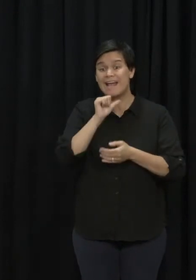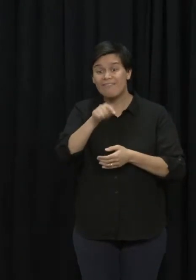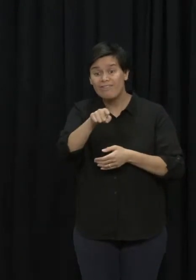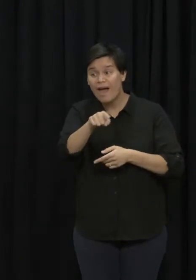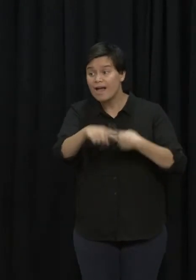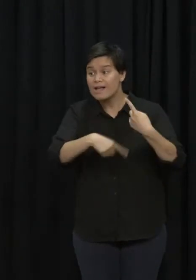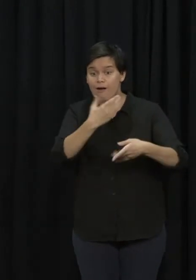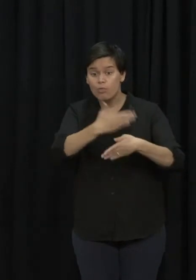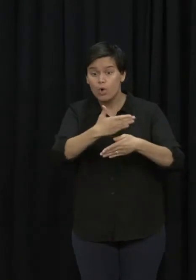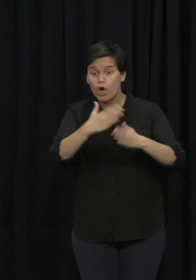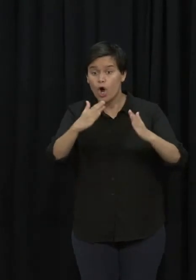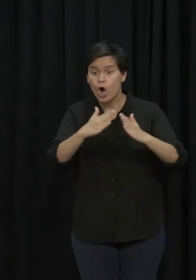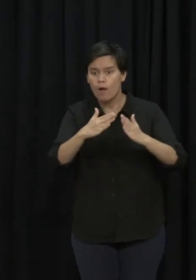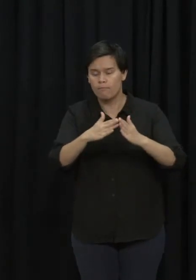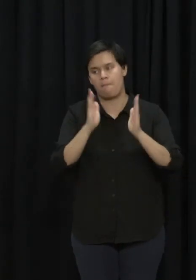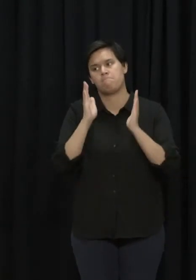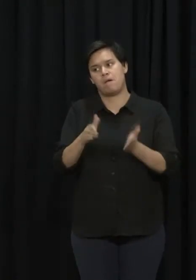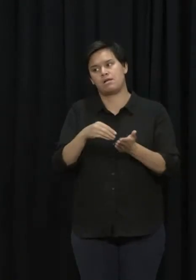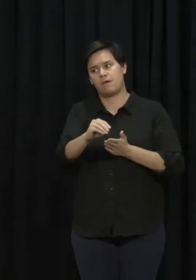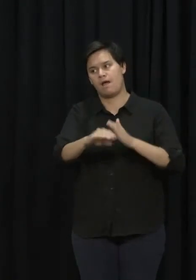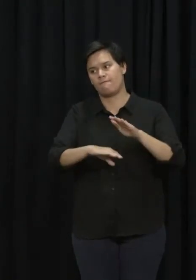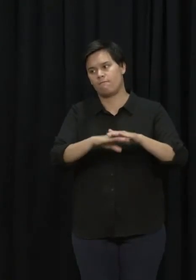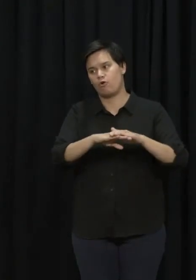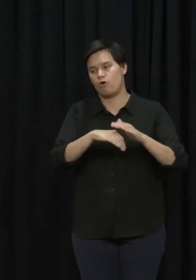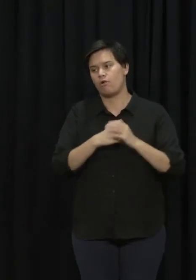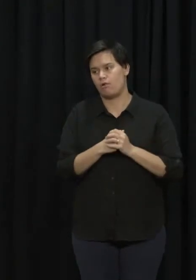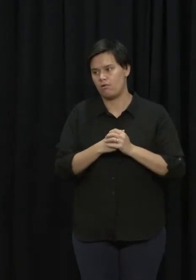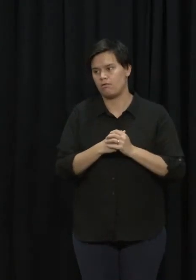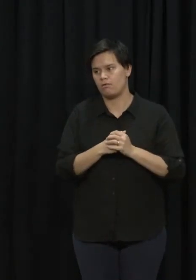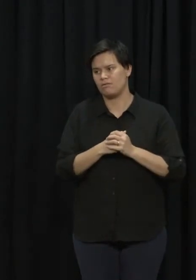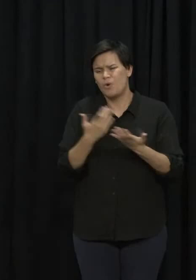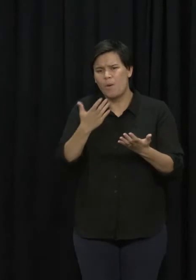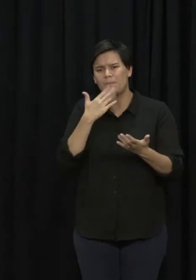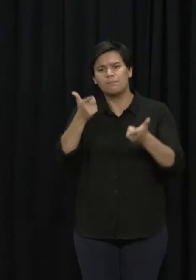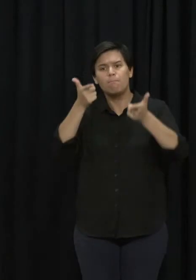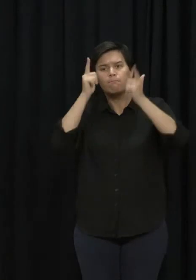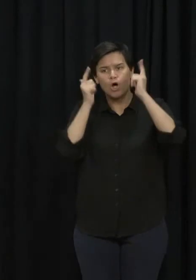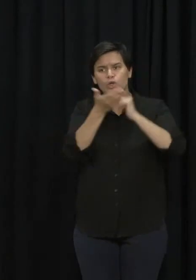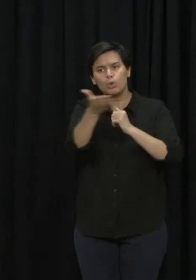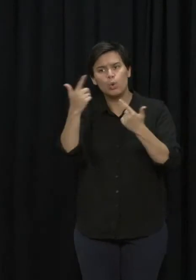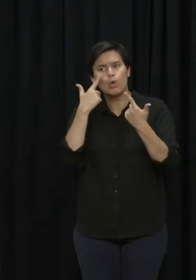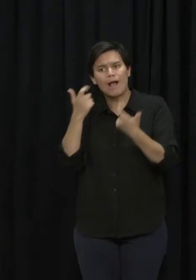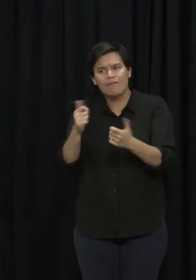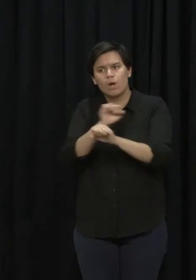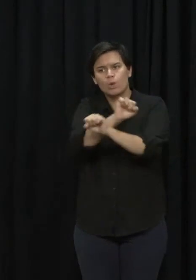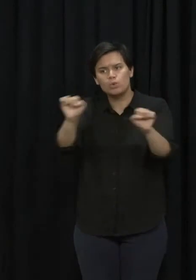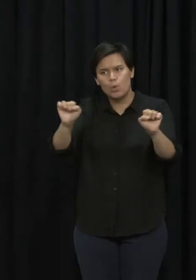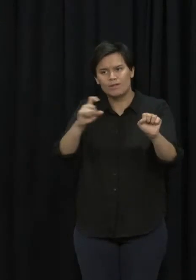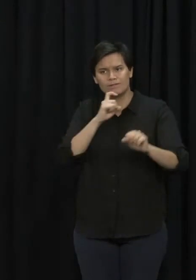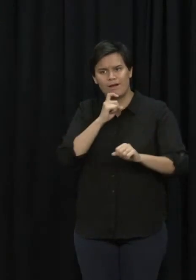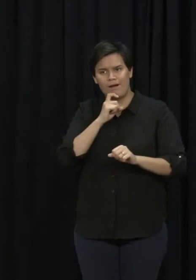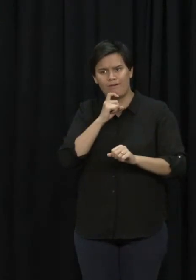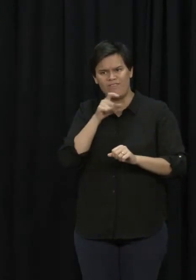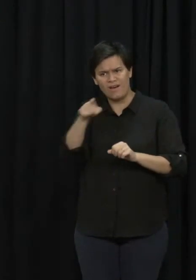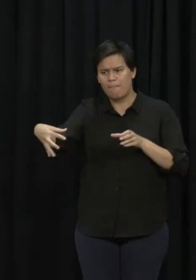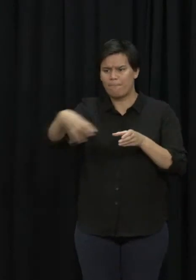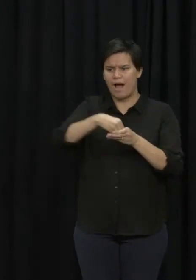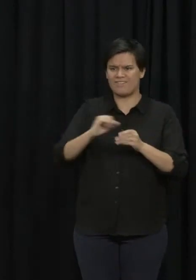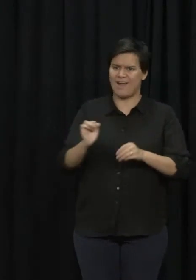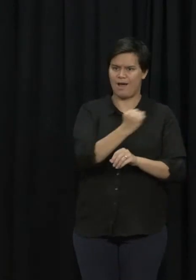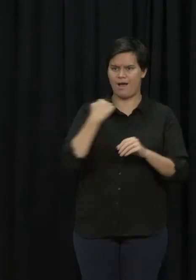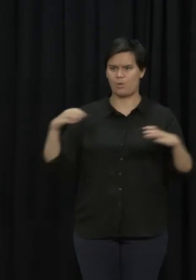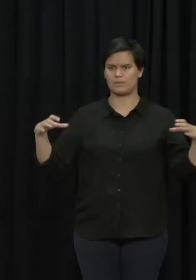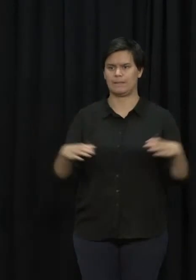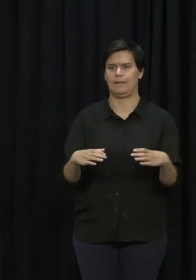to those employers. Look after the team. These are your team members who are doing the right thing. We have now the